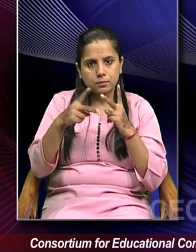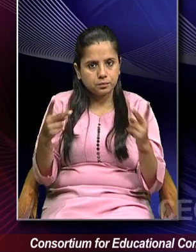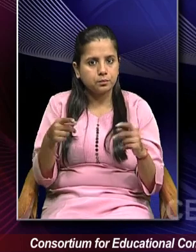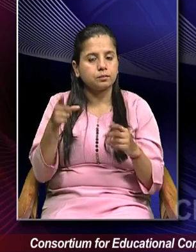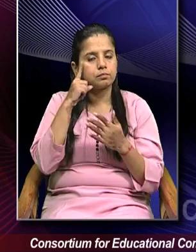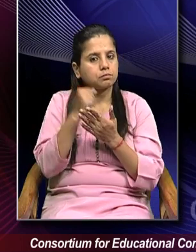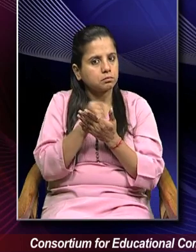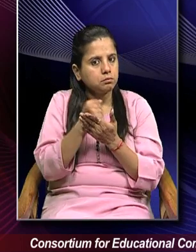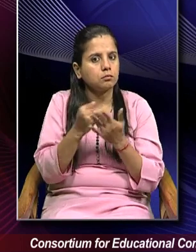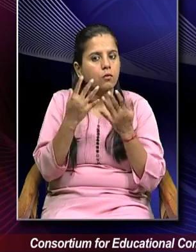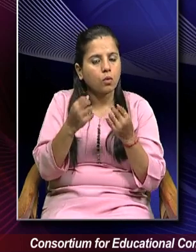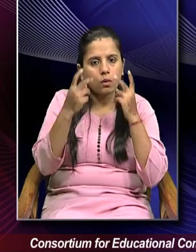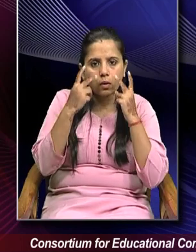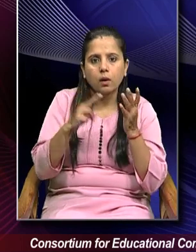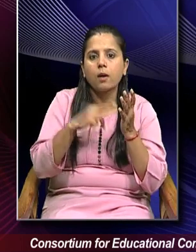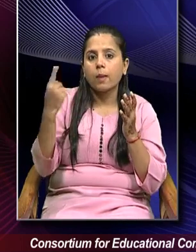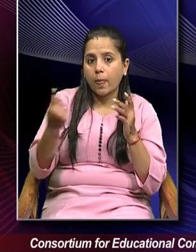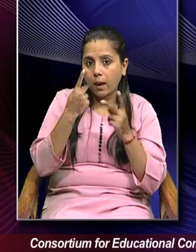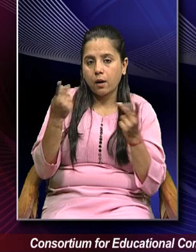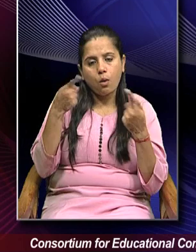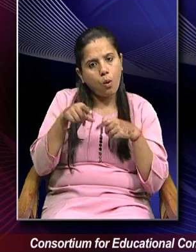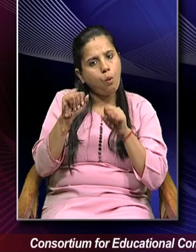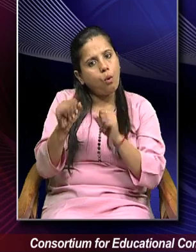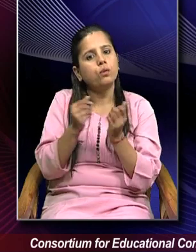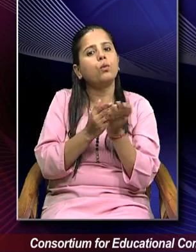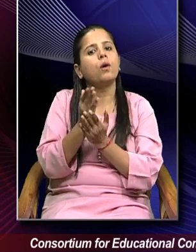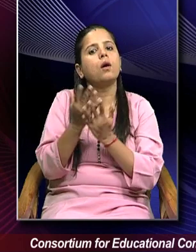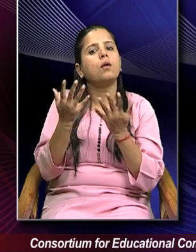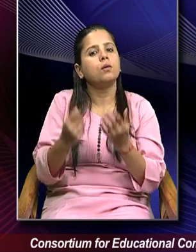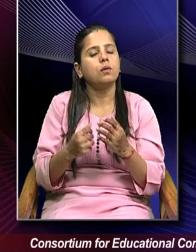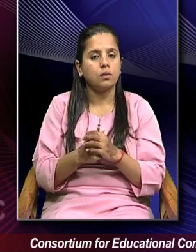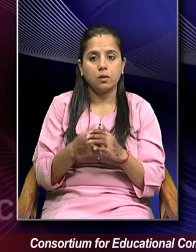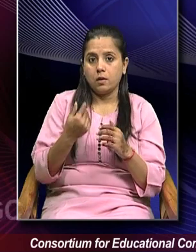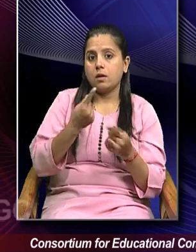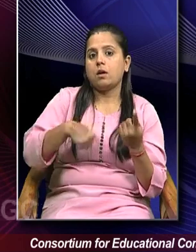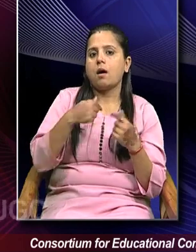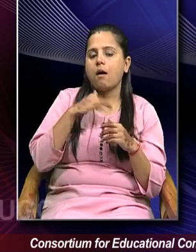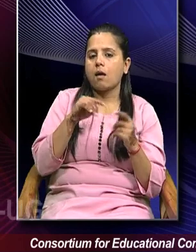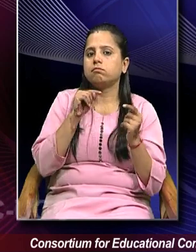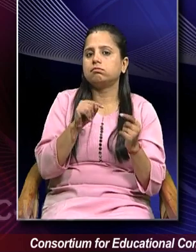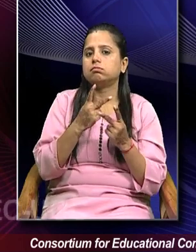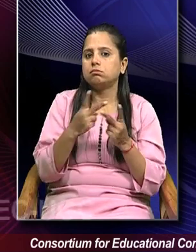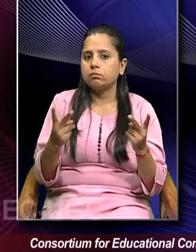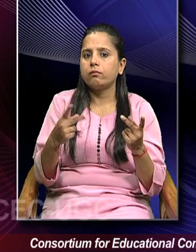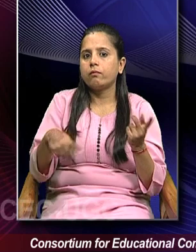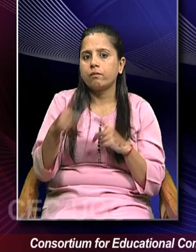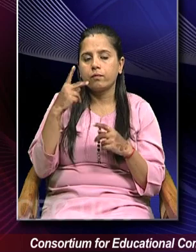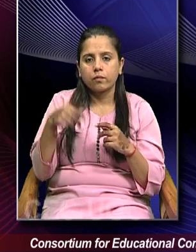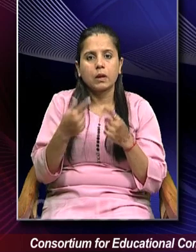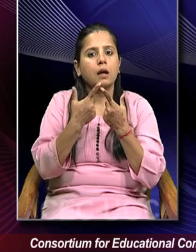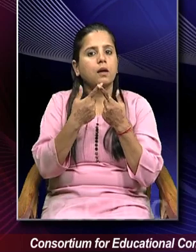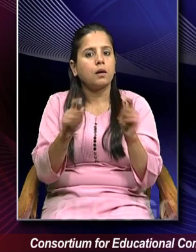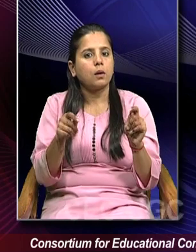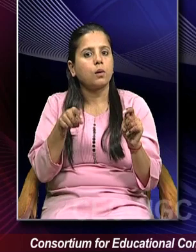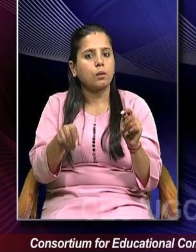were trying to see nationalism in their own way. And then we also have argued in the framework of jingoistic